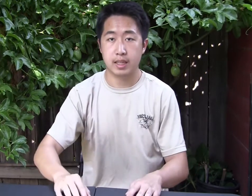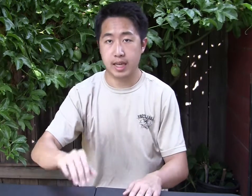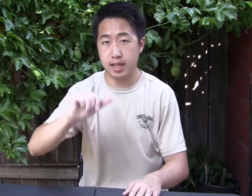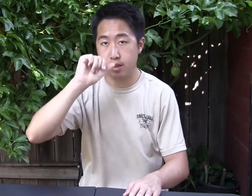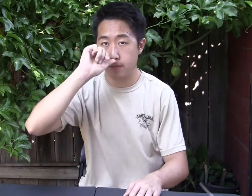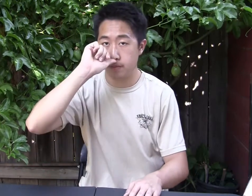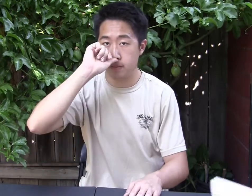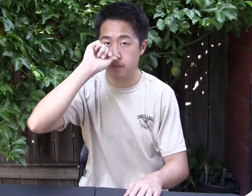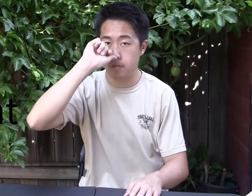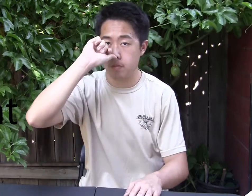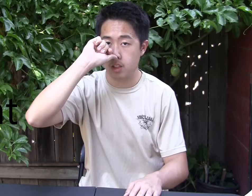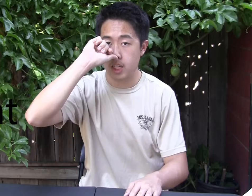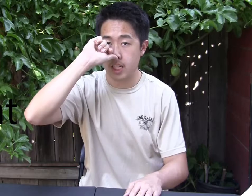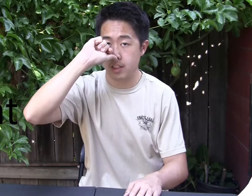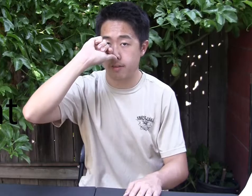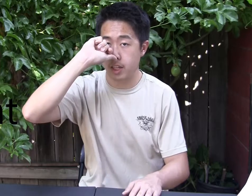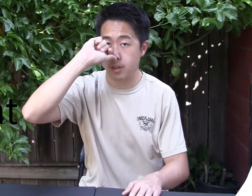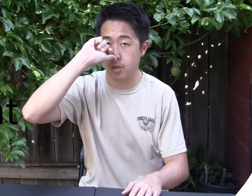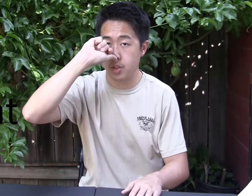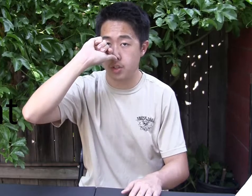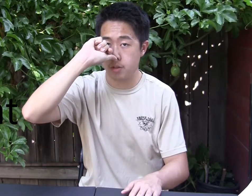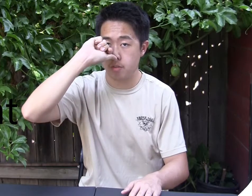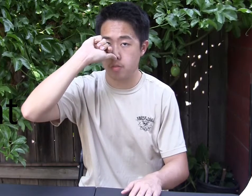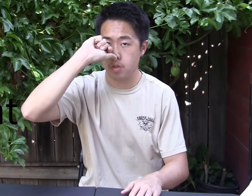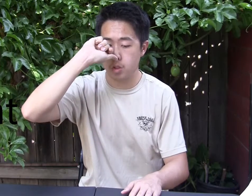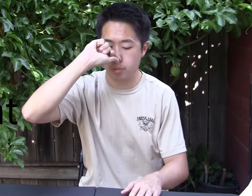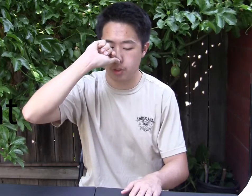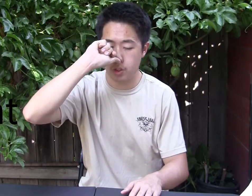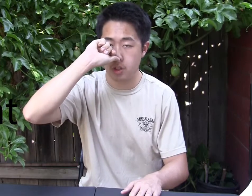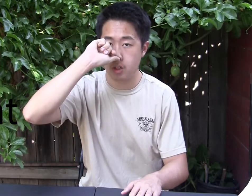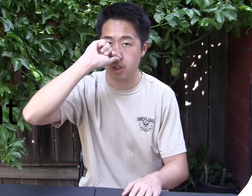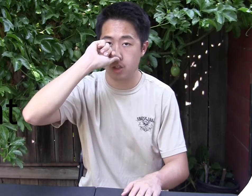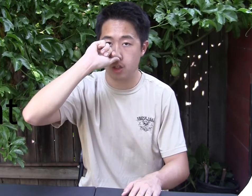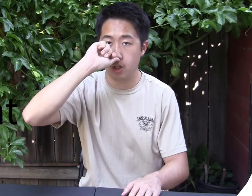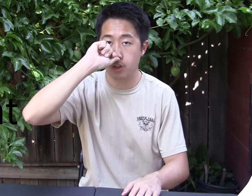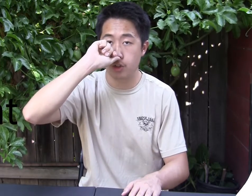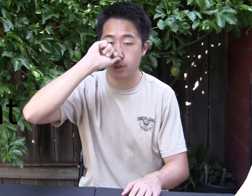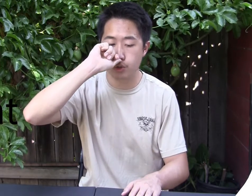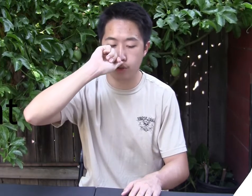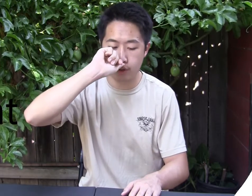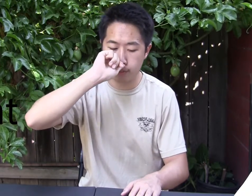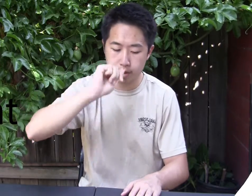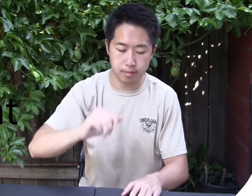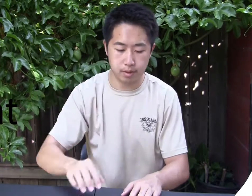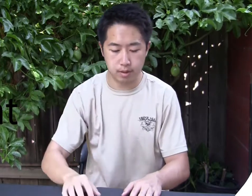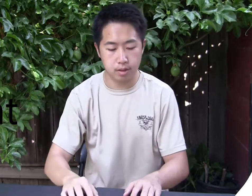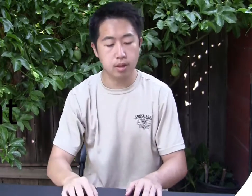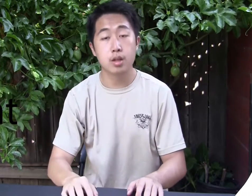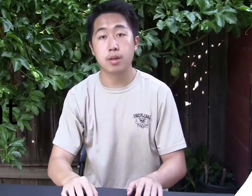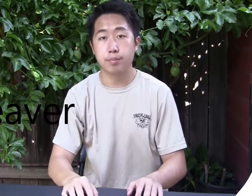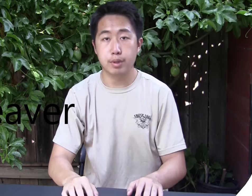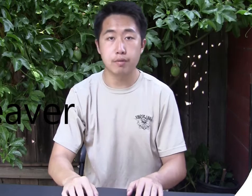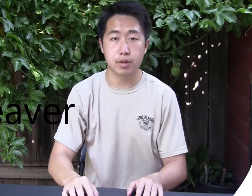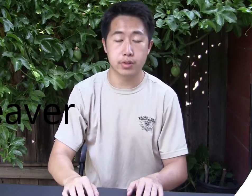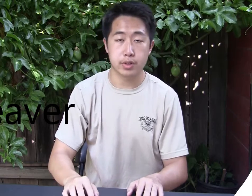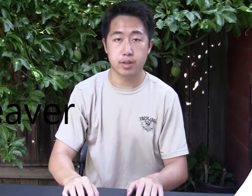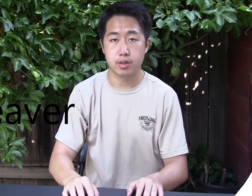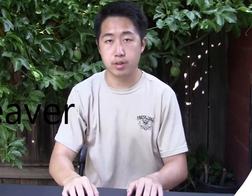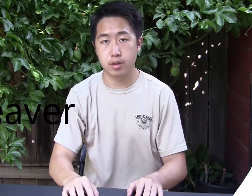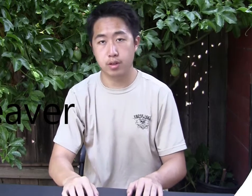Cat. Cats have flat noses, so push on your nose with your thumb. Beavers, they